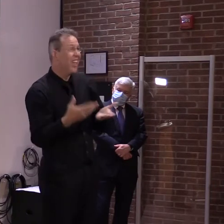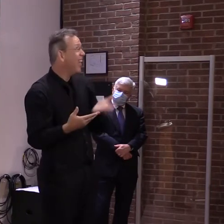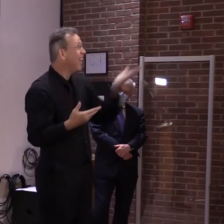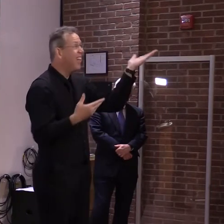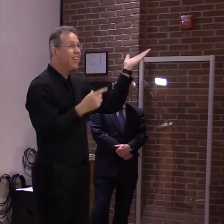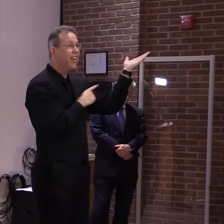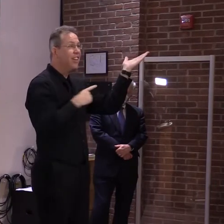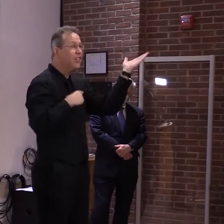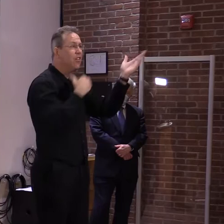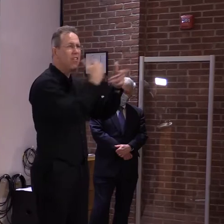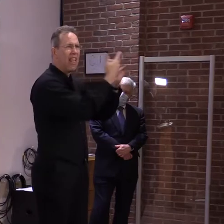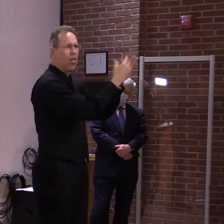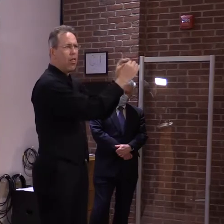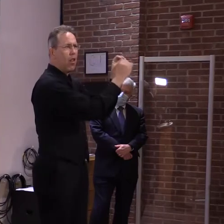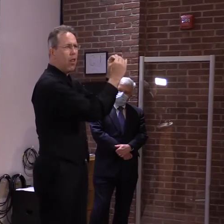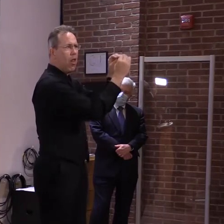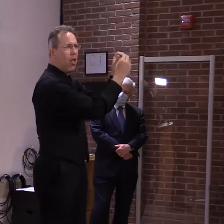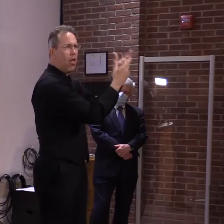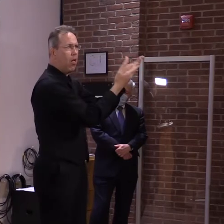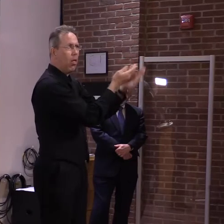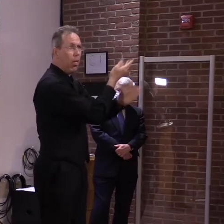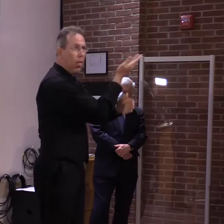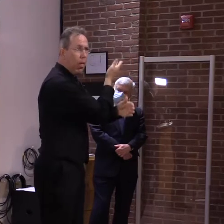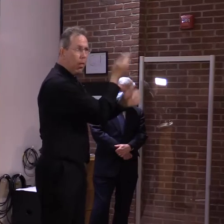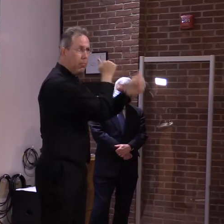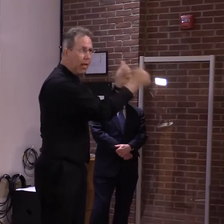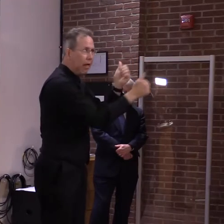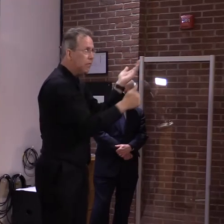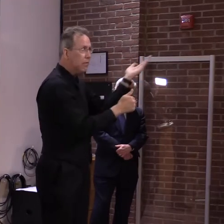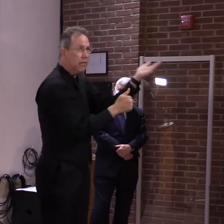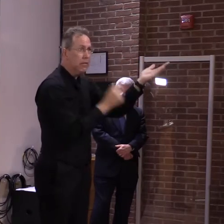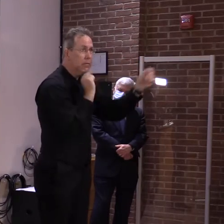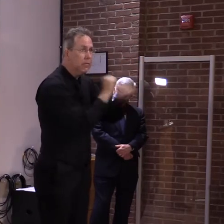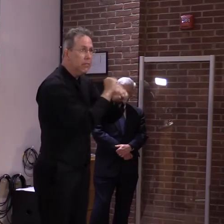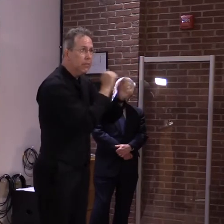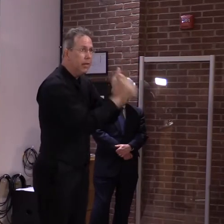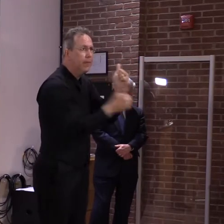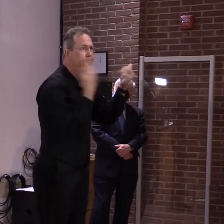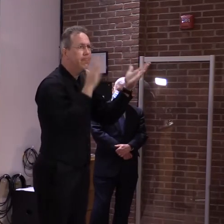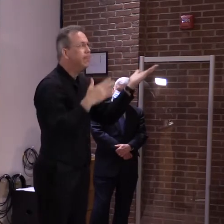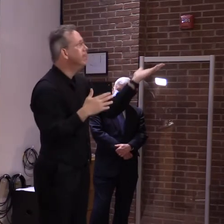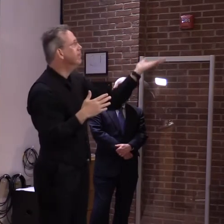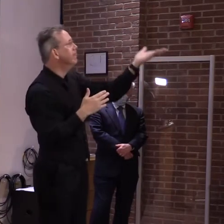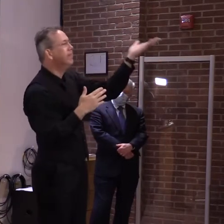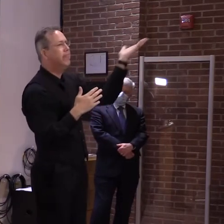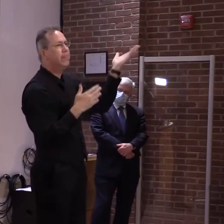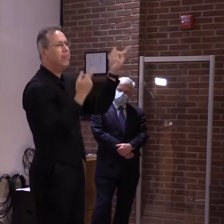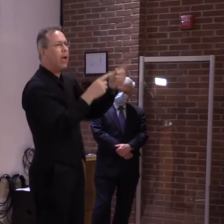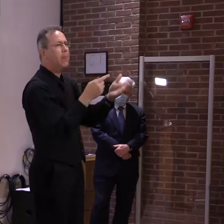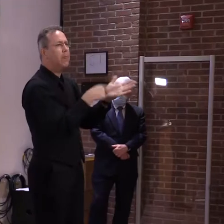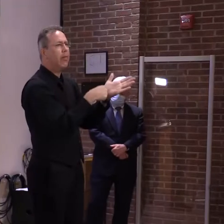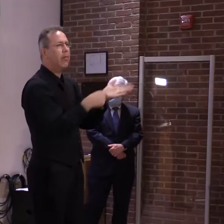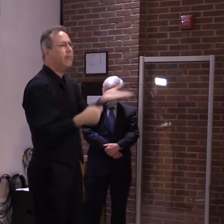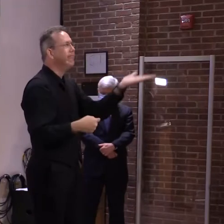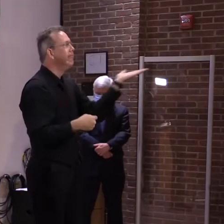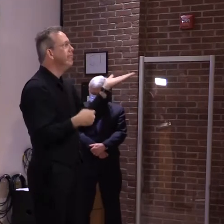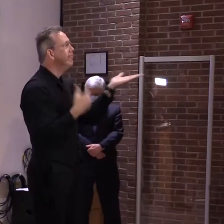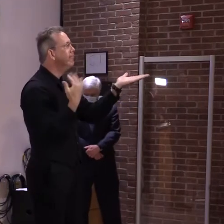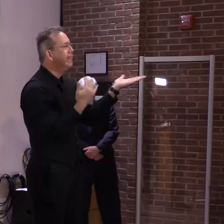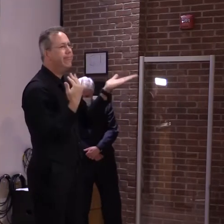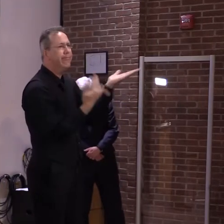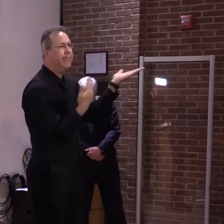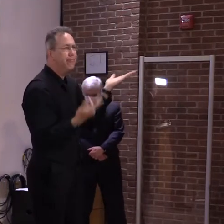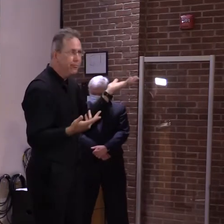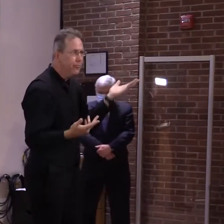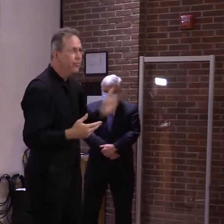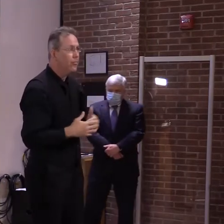committee, the chances of it passing this year are pretty slim. But hopefully we'll take a look at